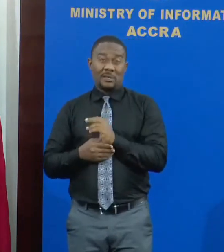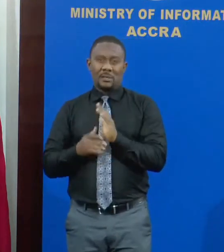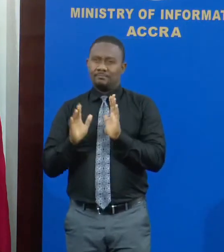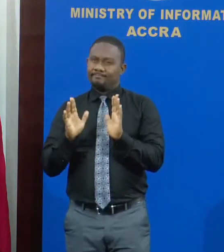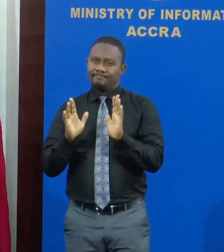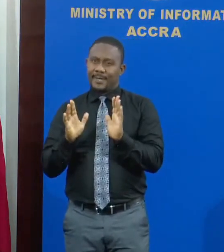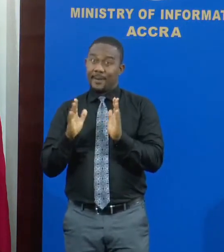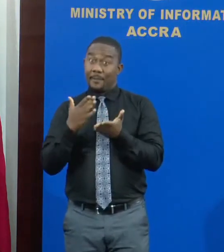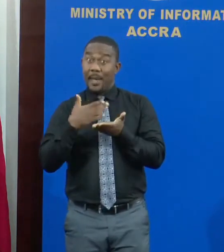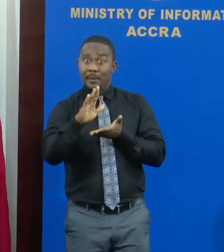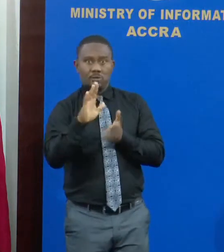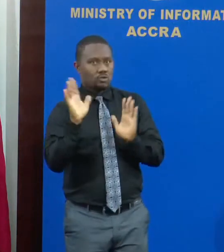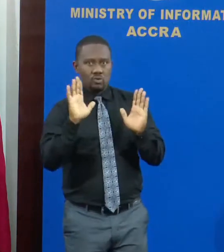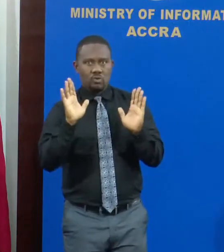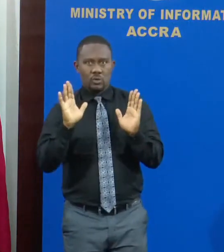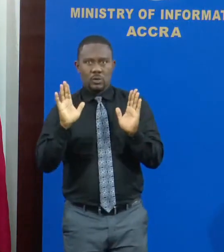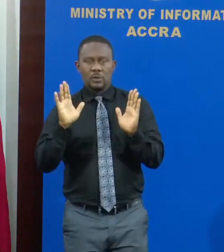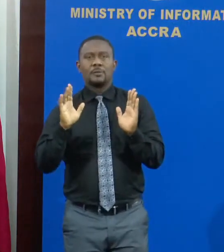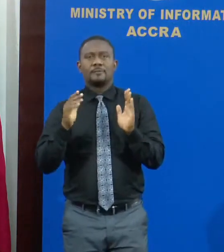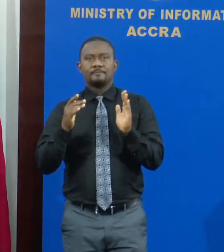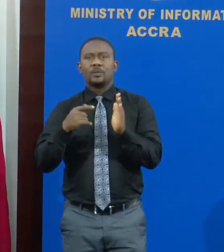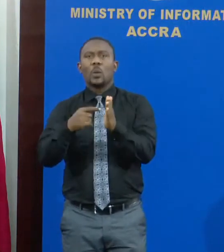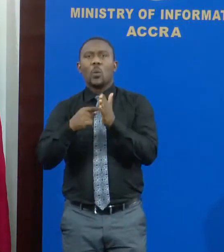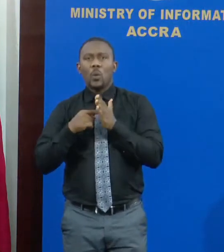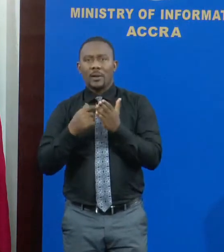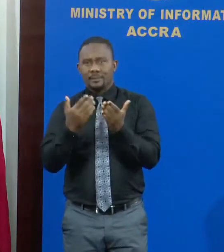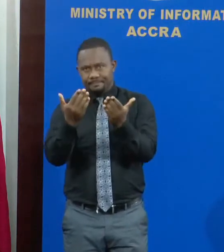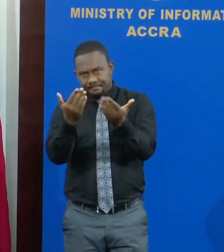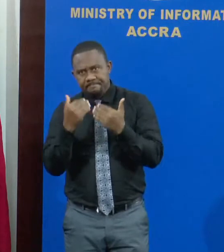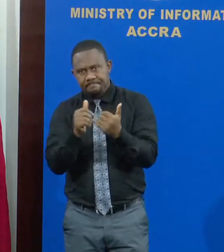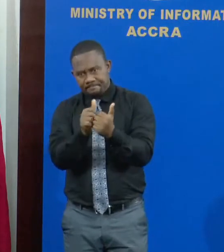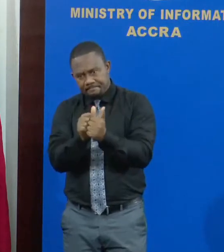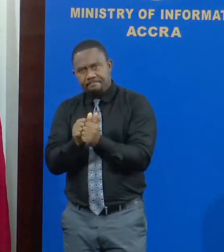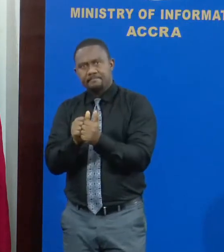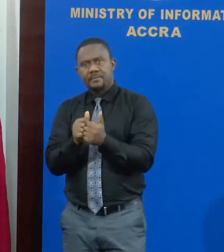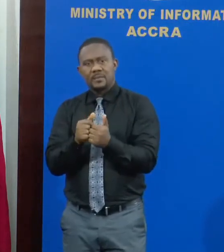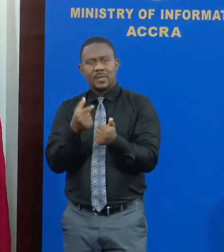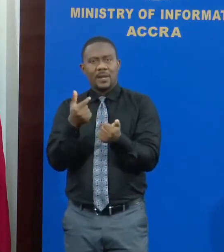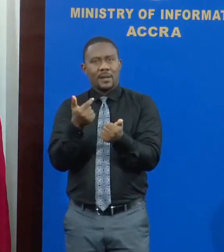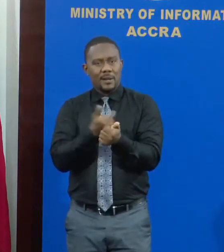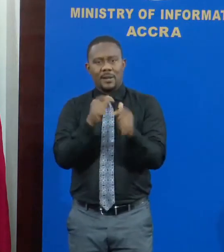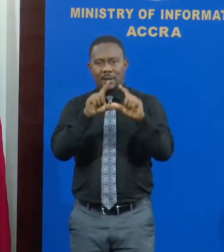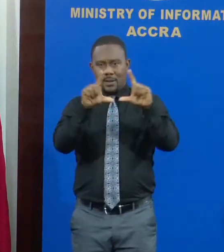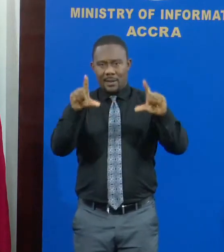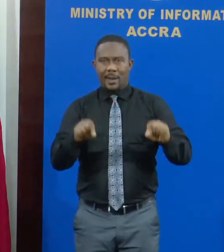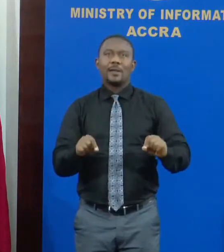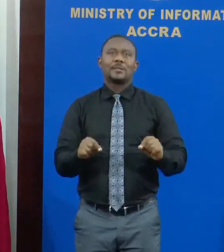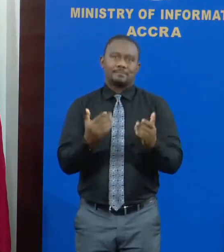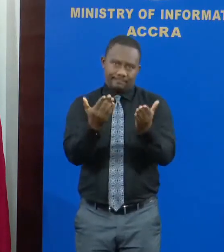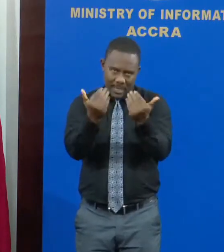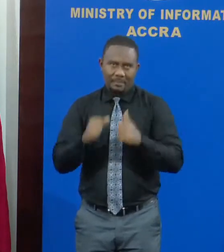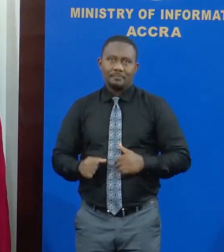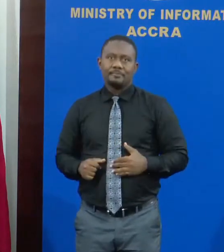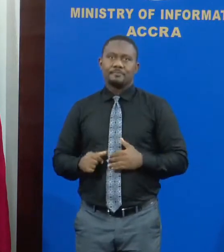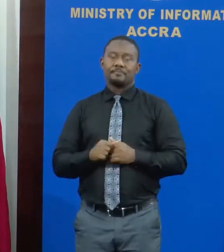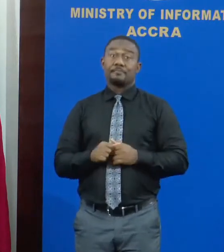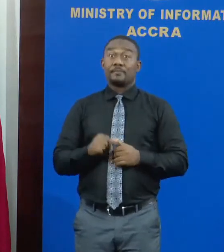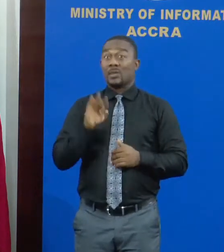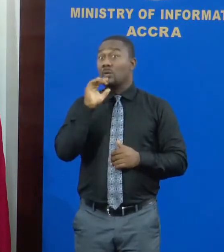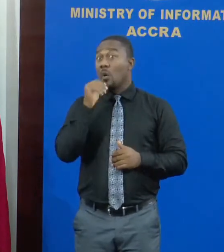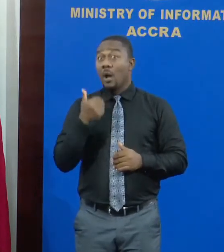things. So we're going to require you to come with your Ghana card. So if you don't have a Ghana